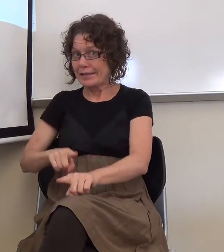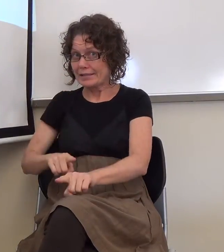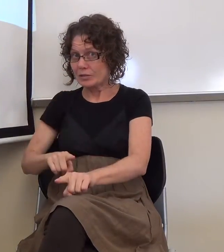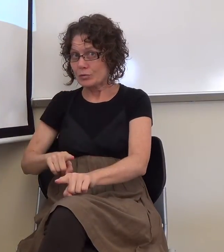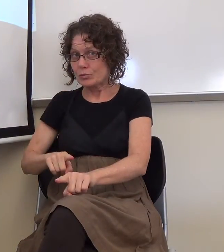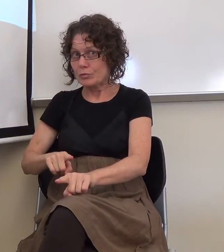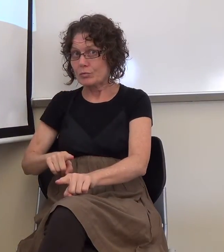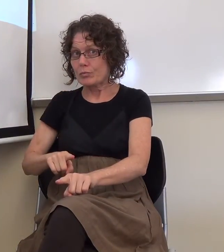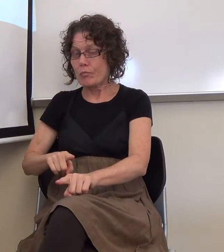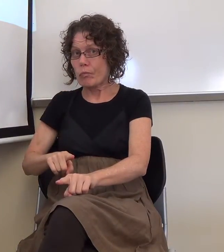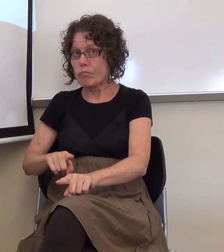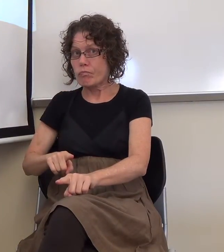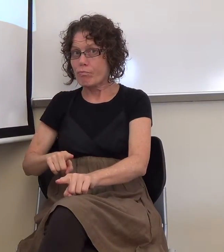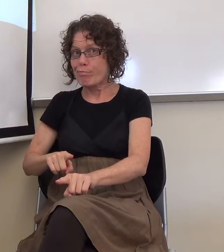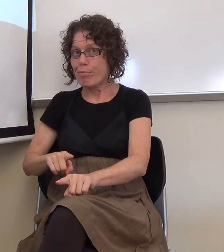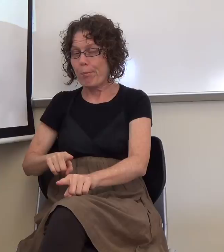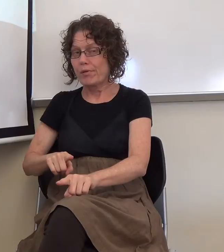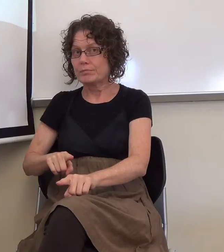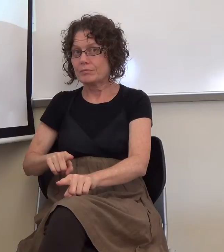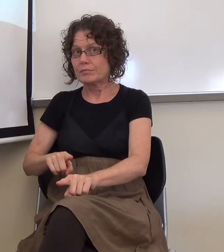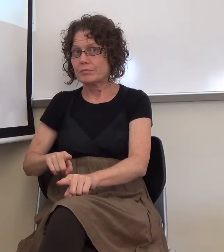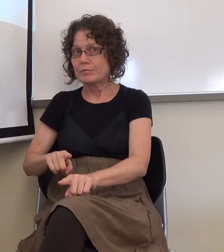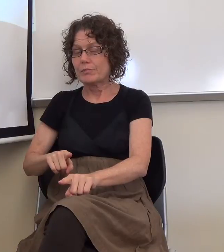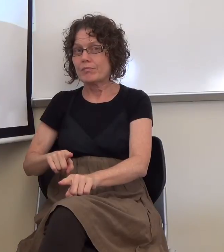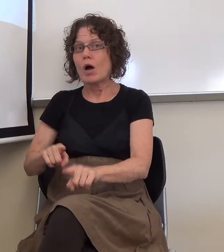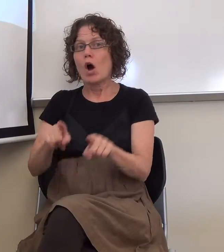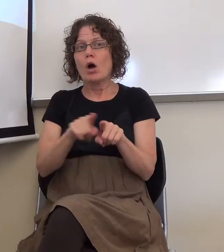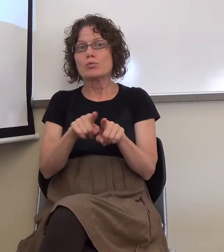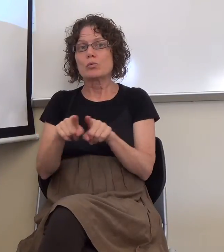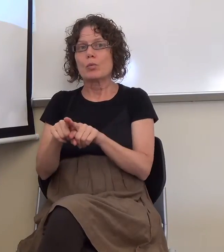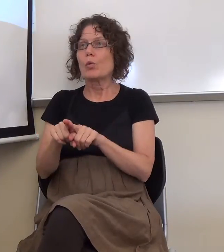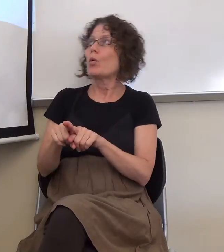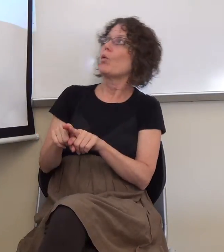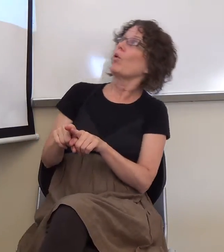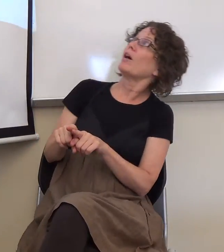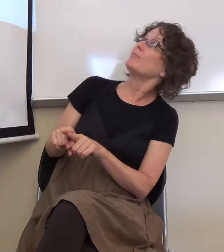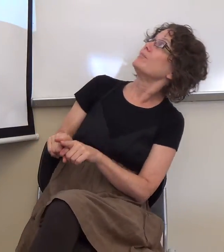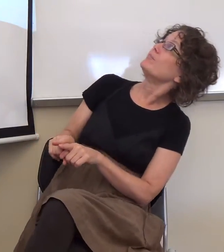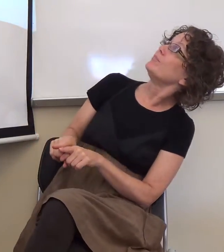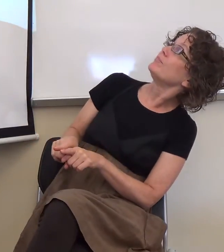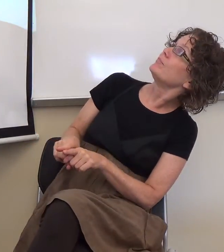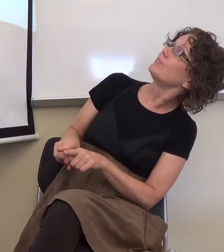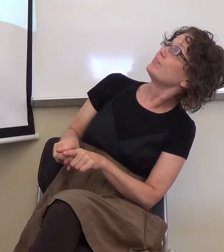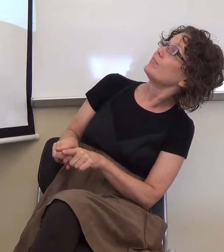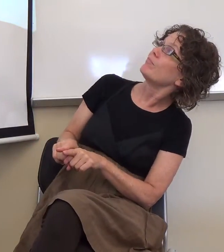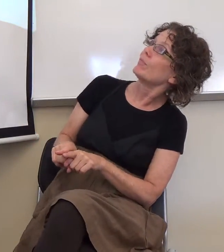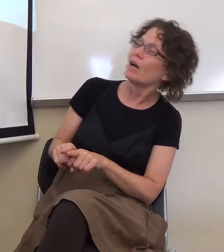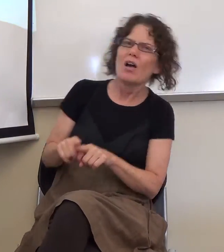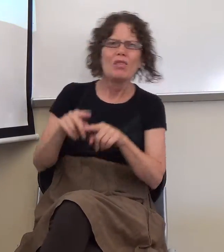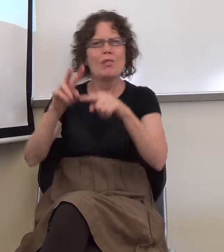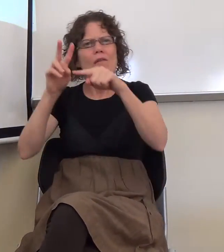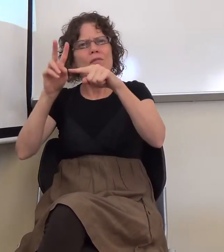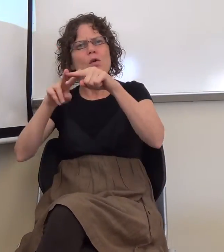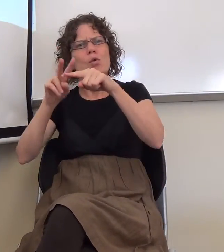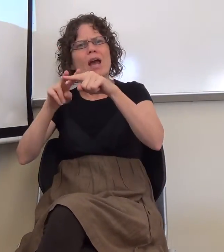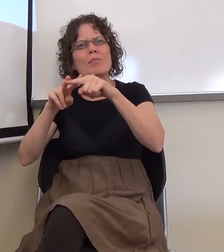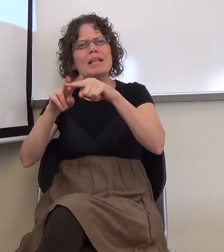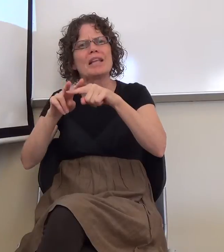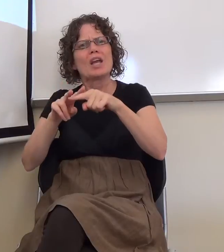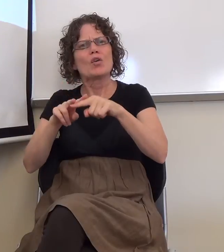this, as you'll find, these little vocabulary things, and you know,